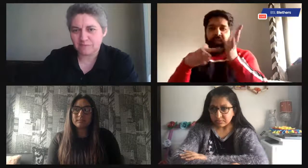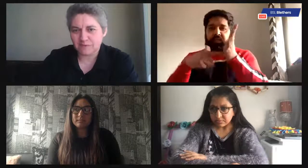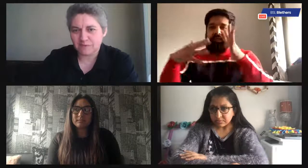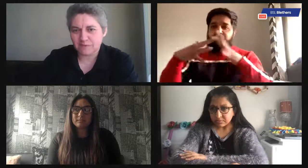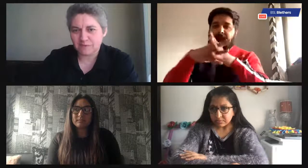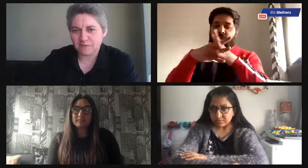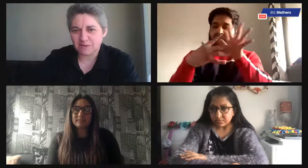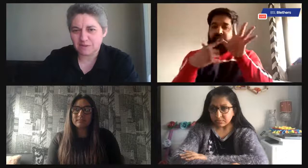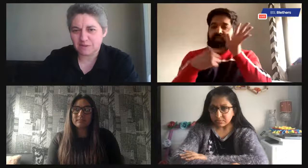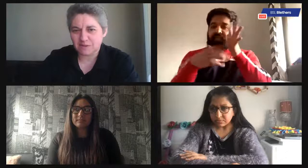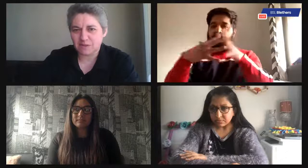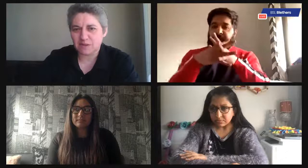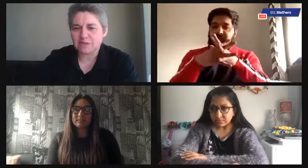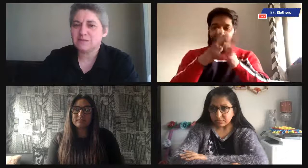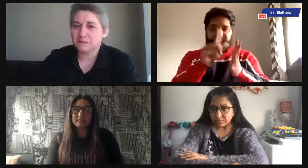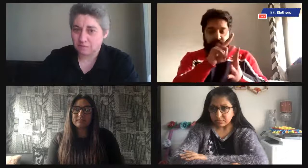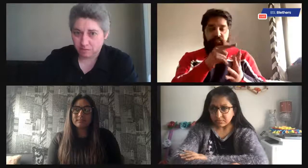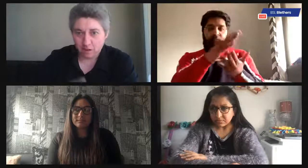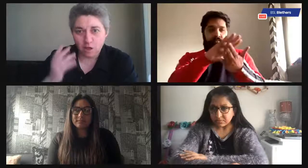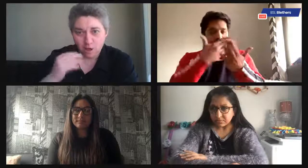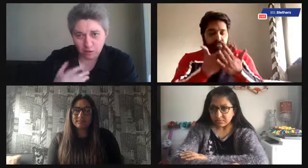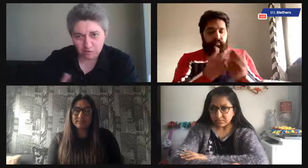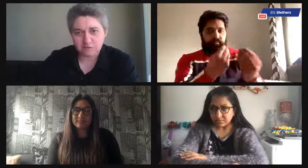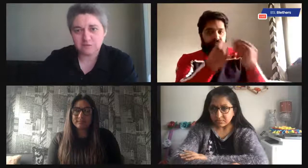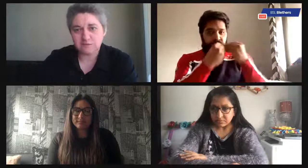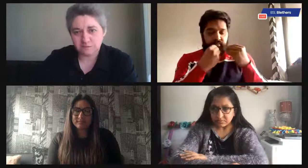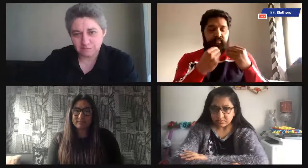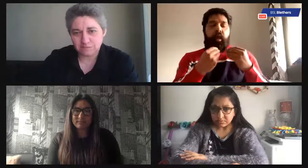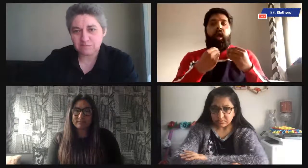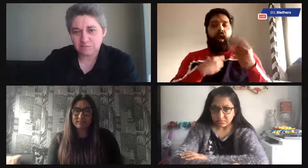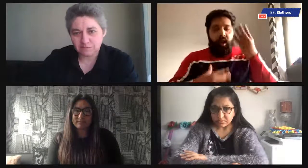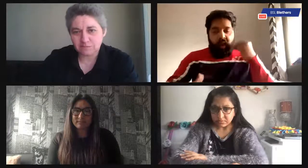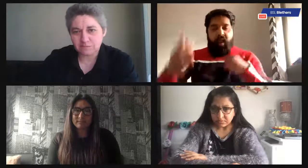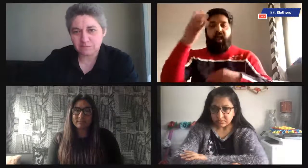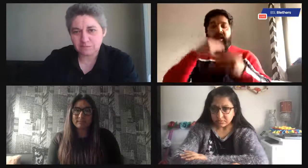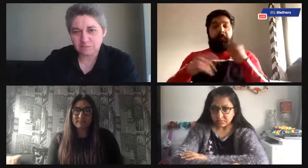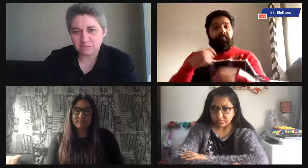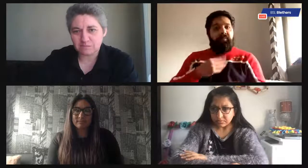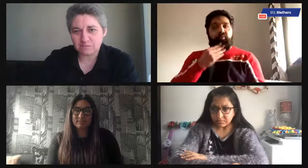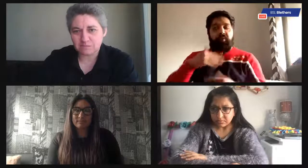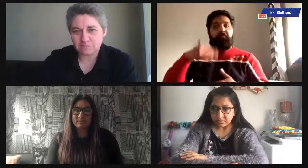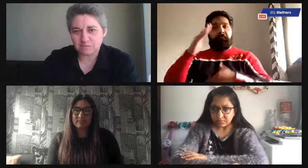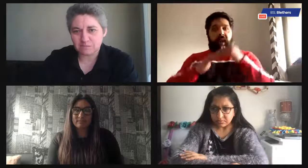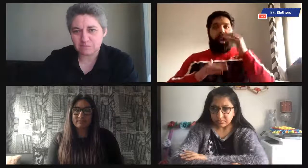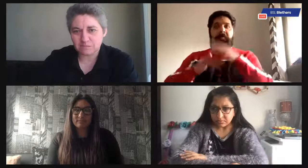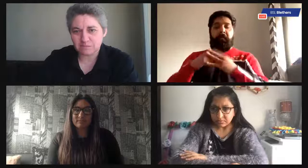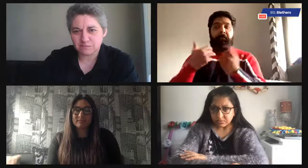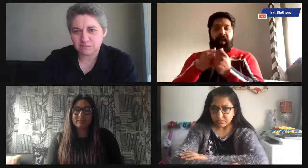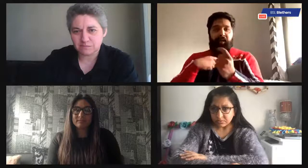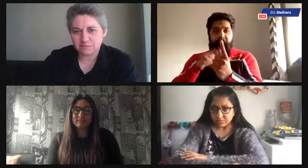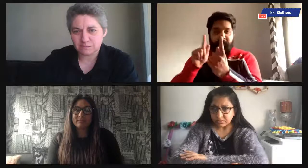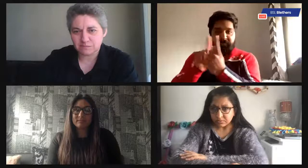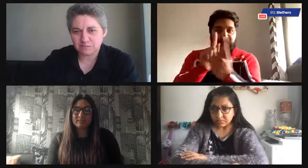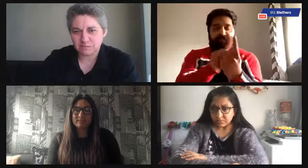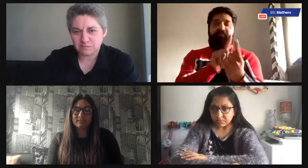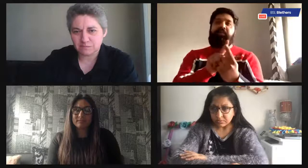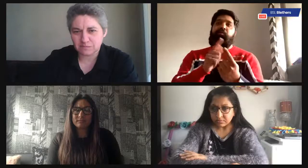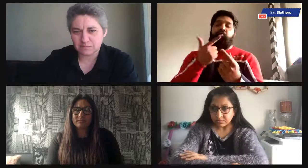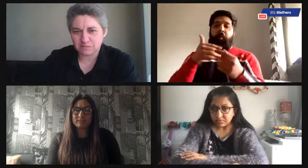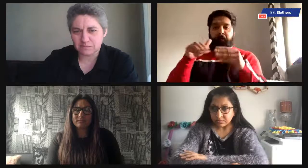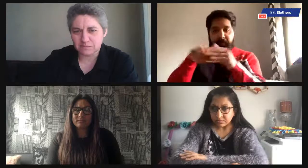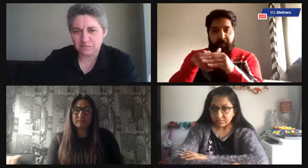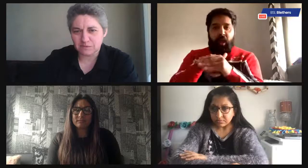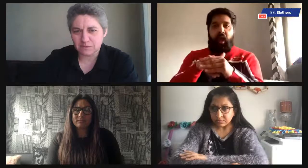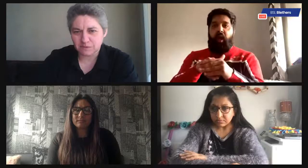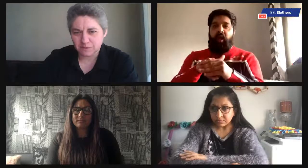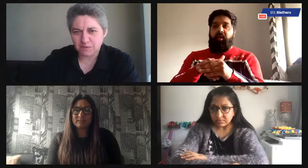and how you would do things. Also, I had to work with Access to Work, teaching me about translation. So it was a big learning process for